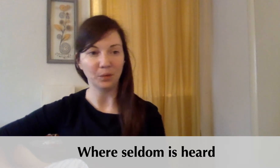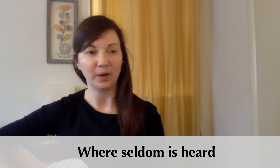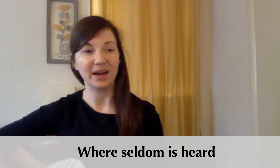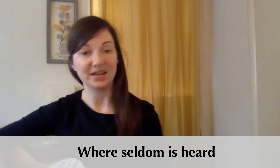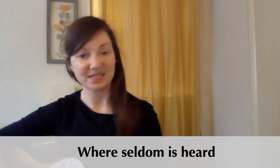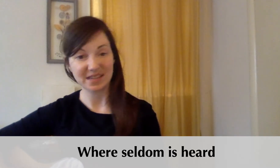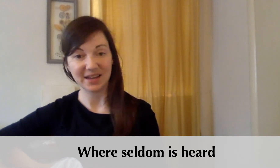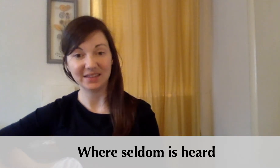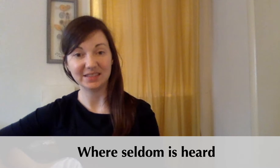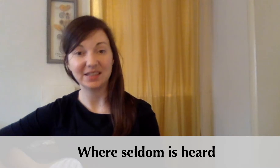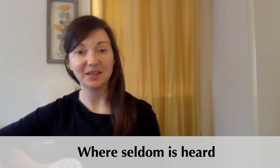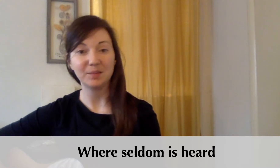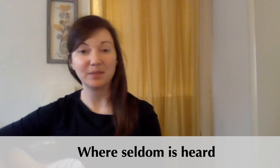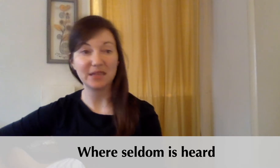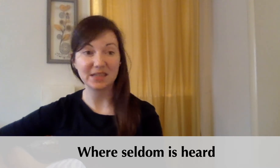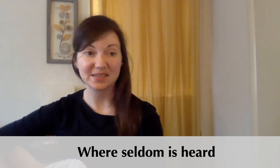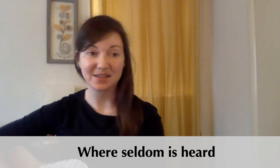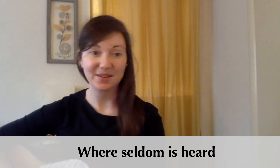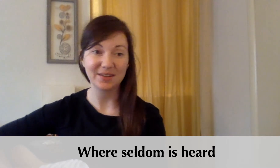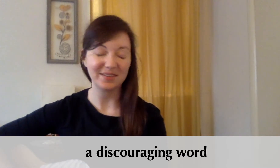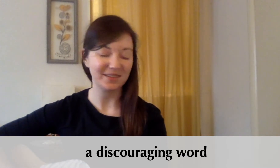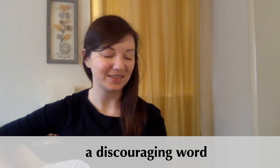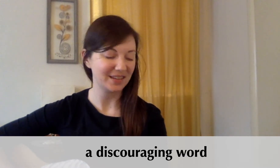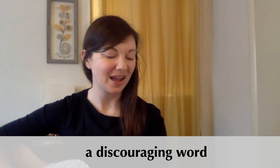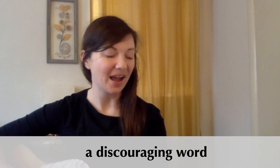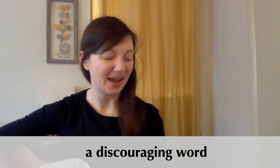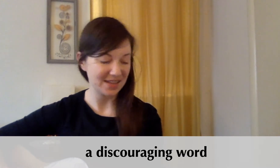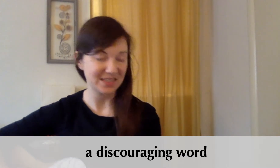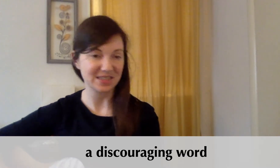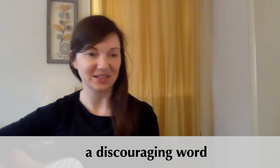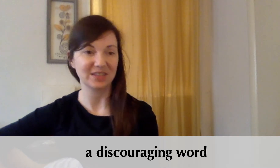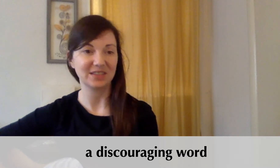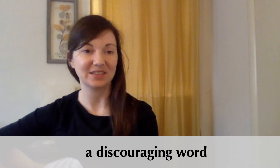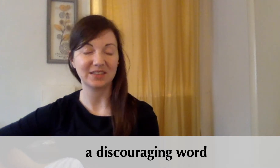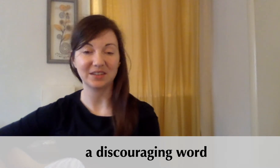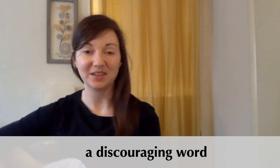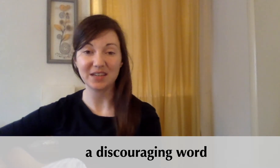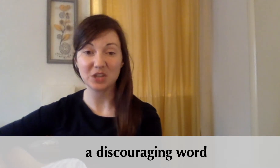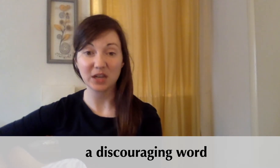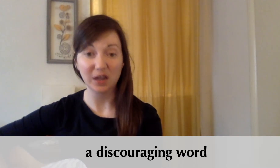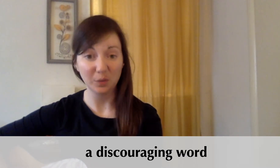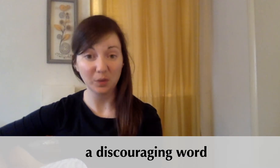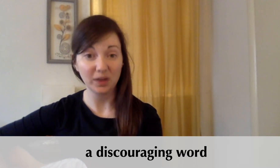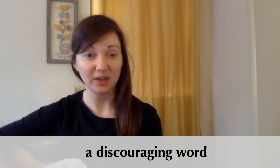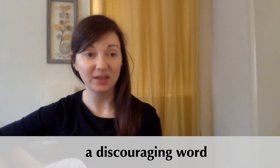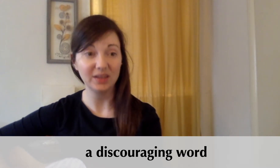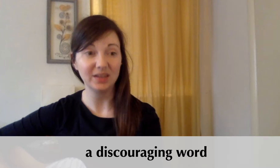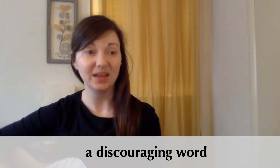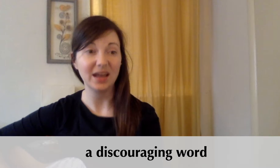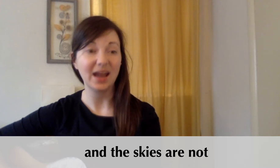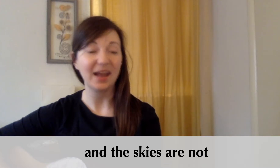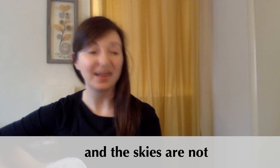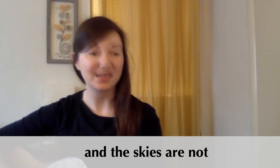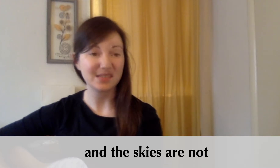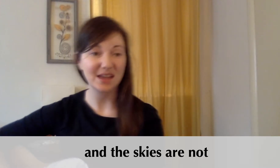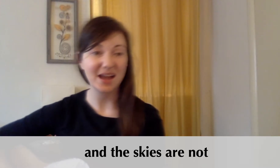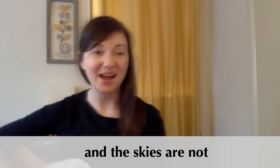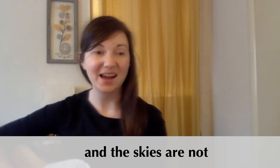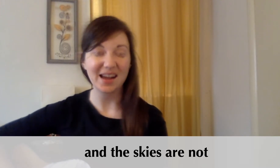where seldom is heard a discouraging word, and the skies